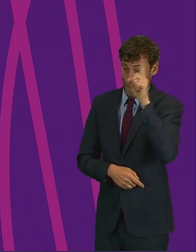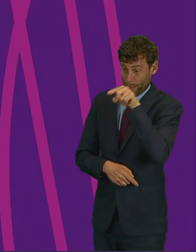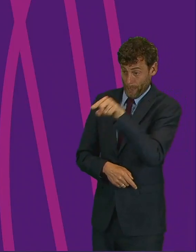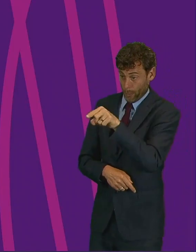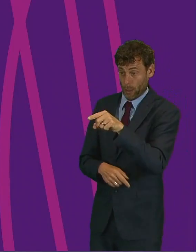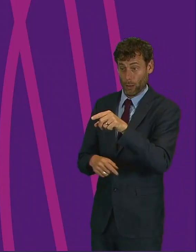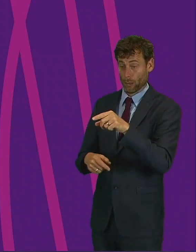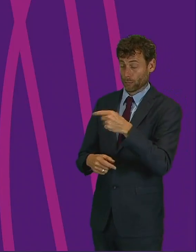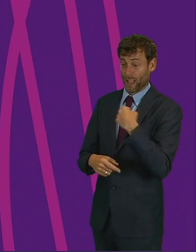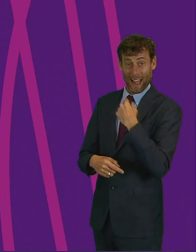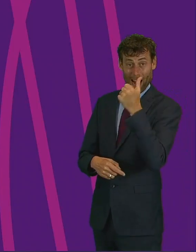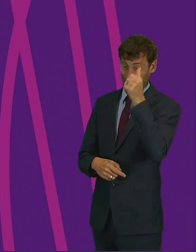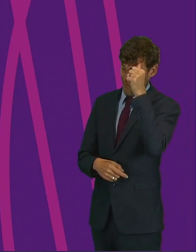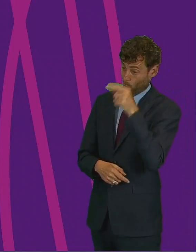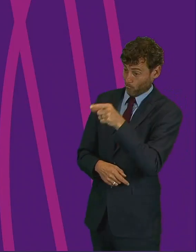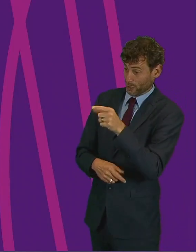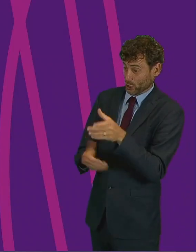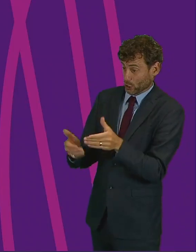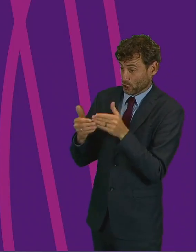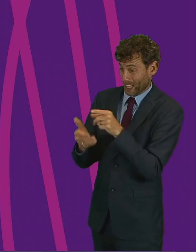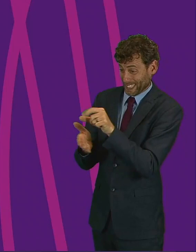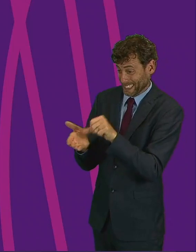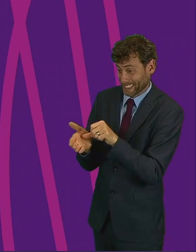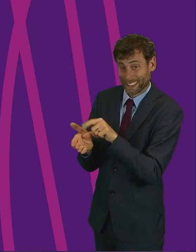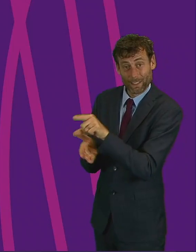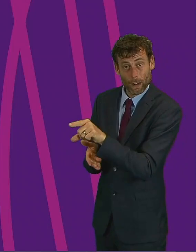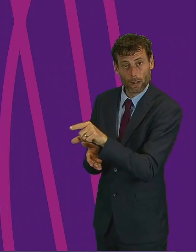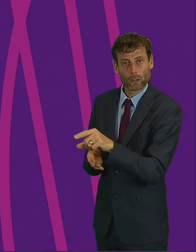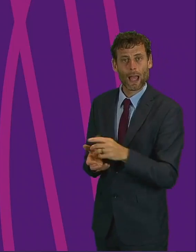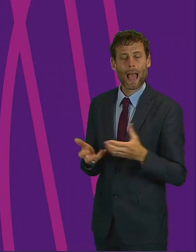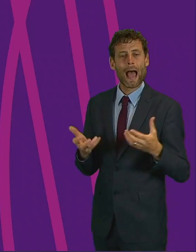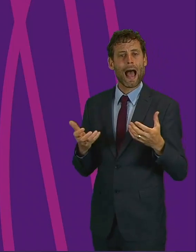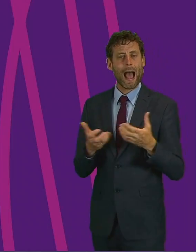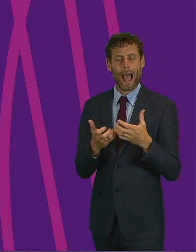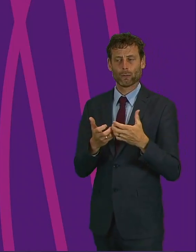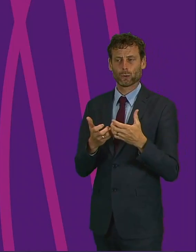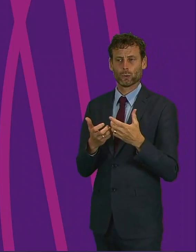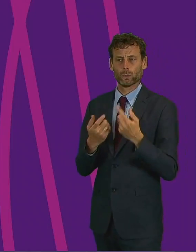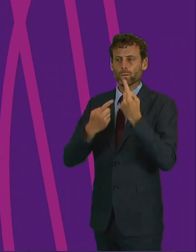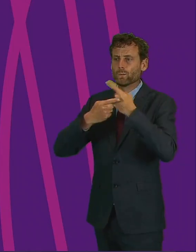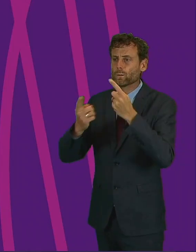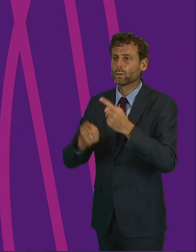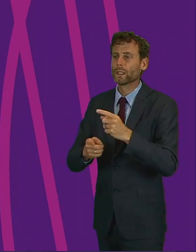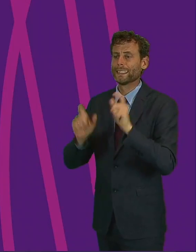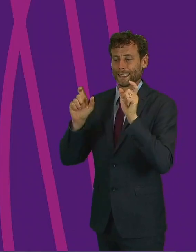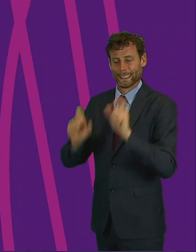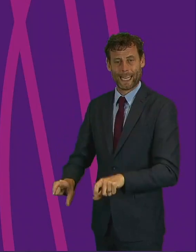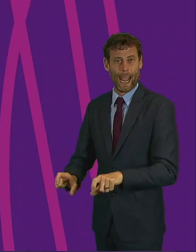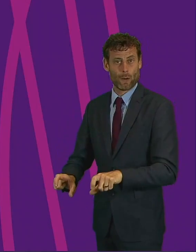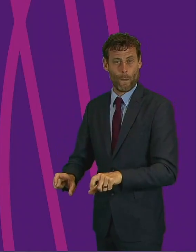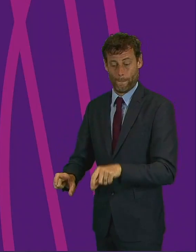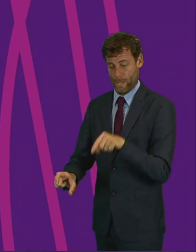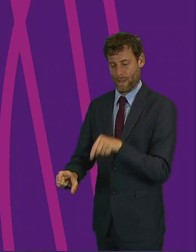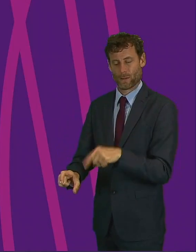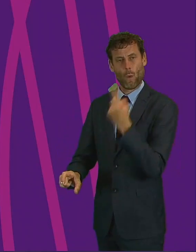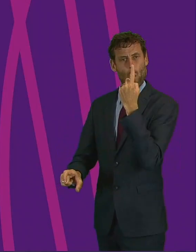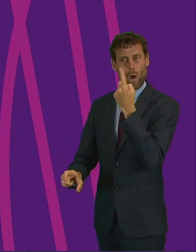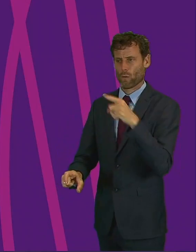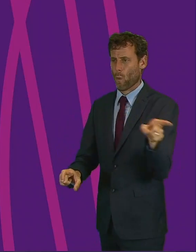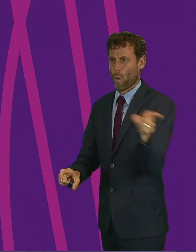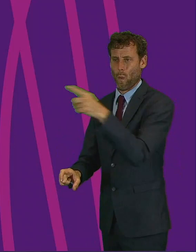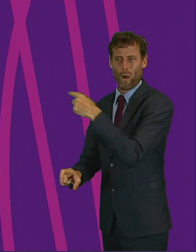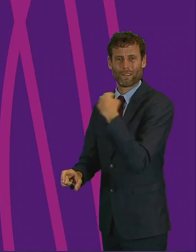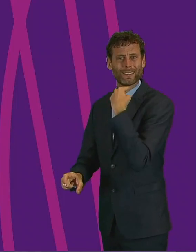how difficult it is. So moving from that blanket approach to a much more tailored approach, I think is really important, but I hope people